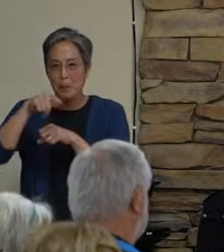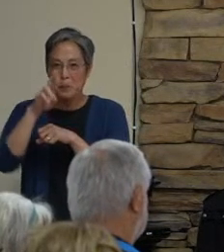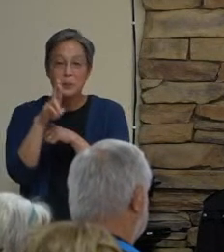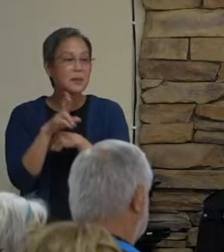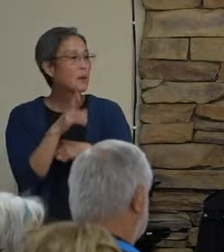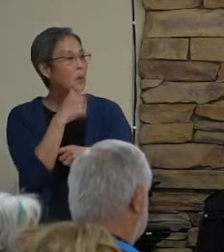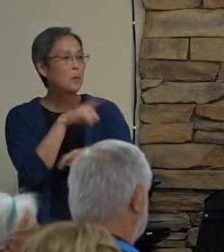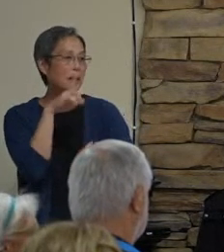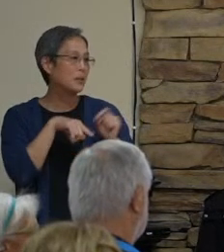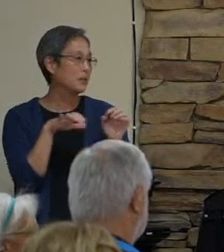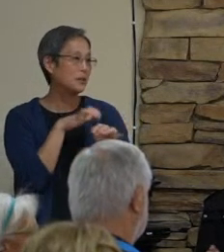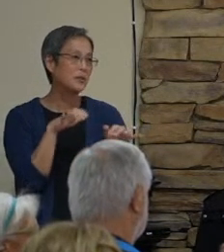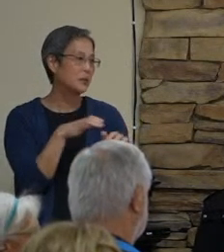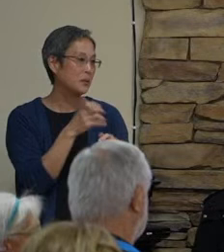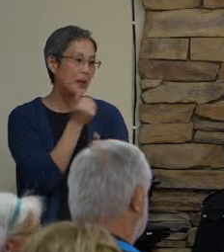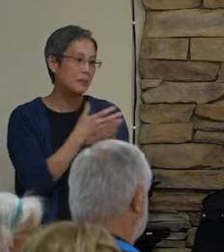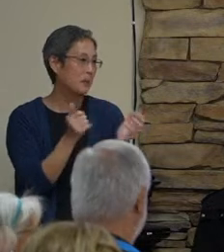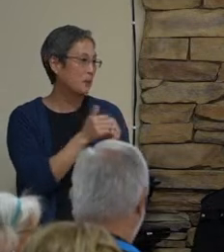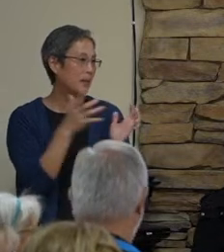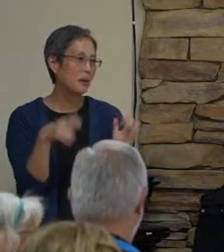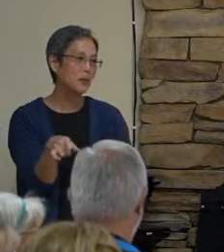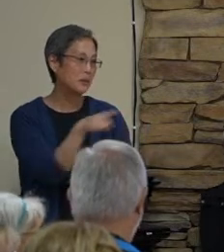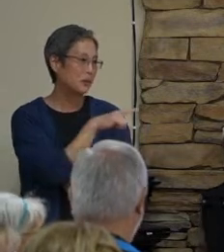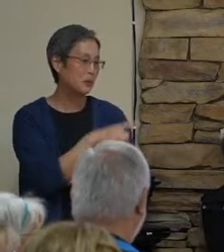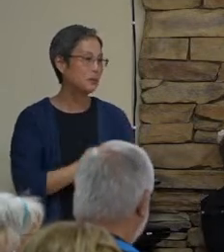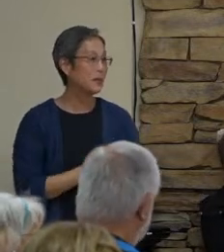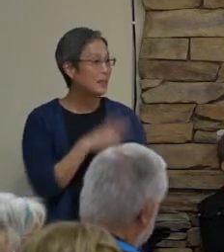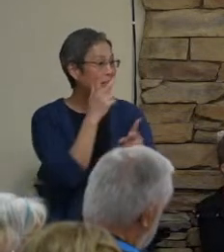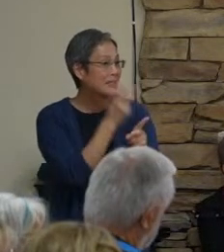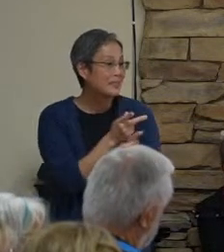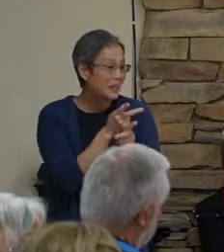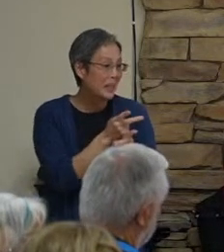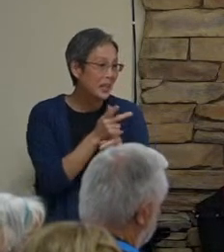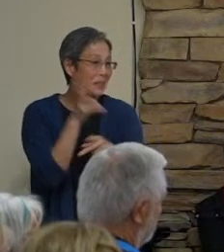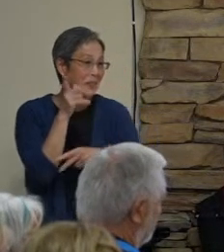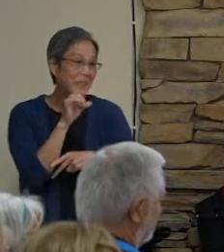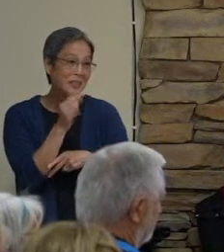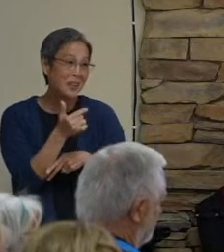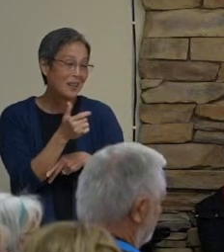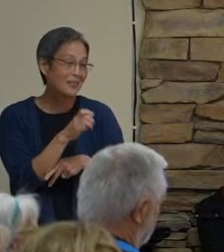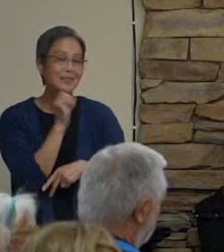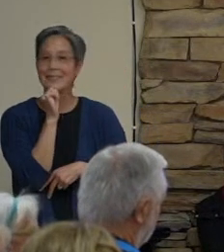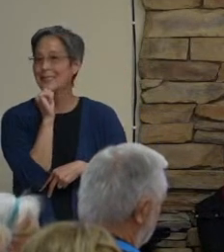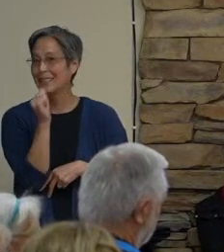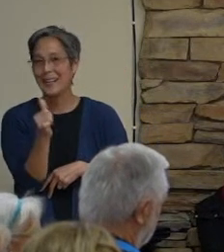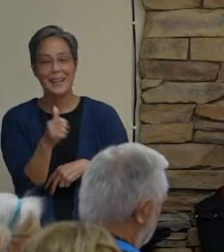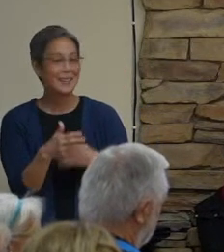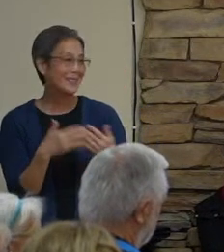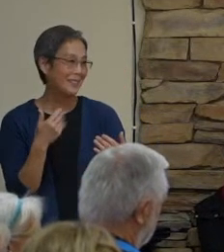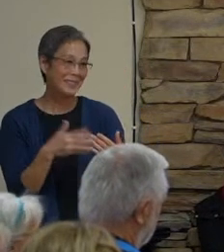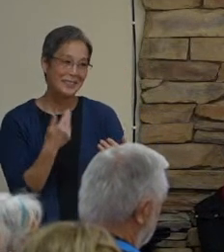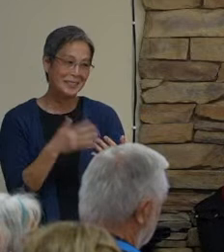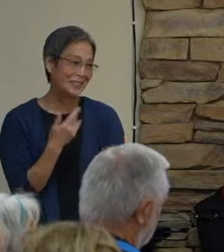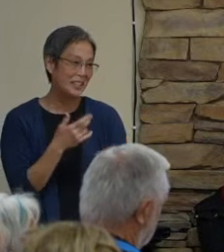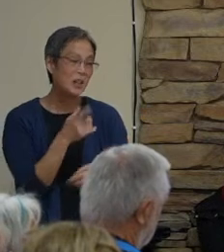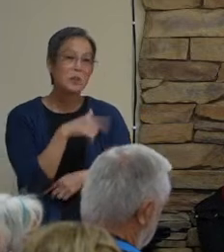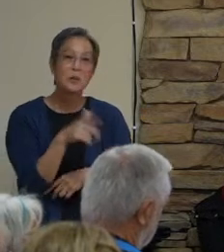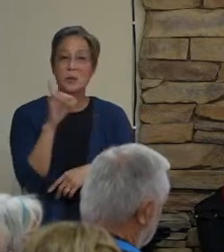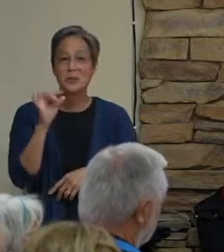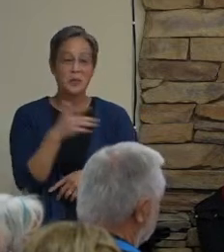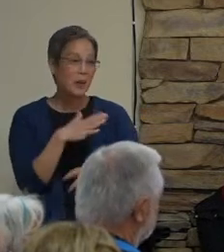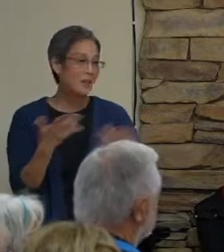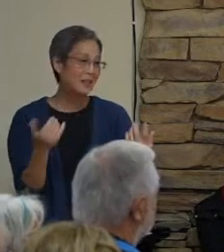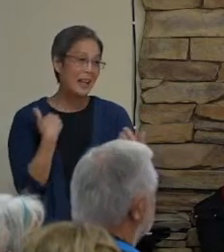you guys. Raising a hearing dog is no easy task. They are full of